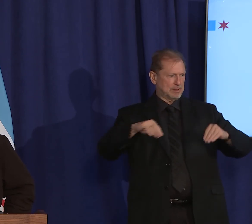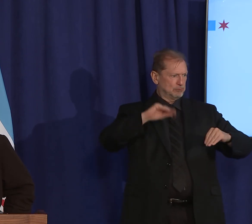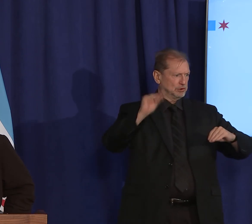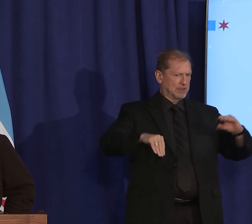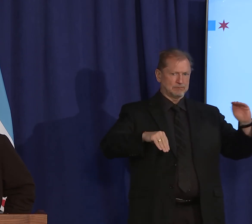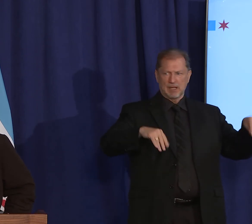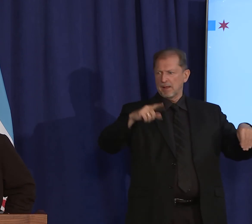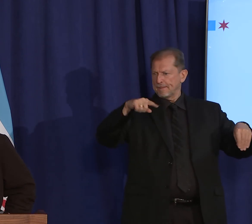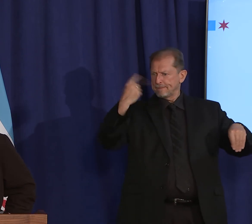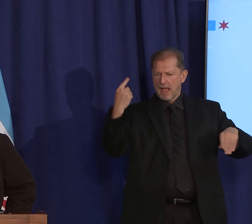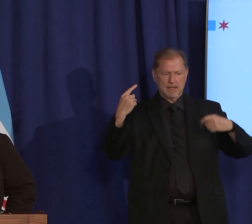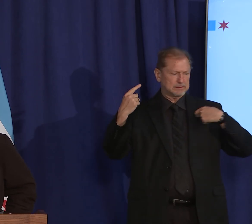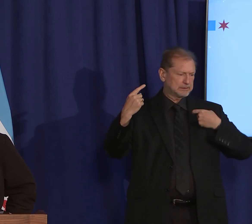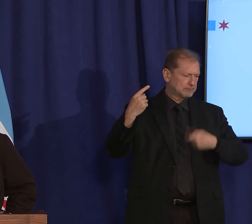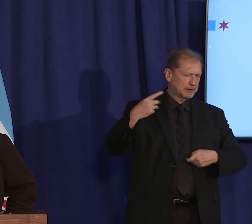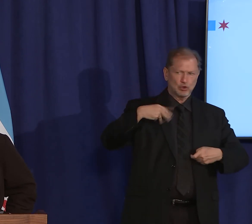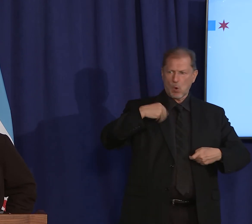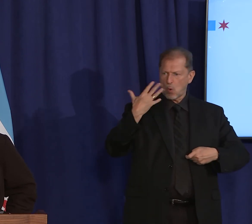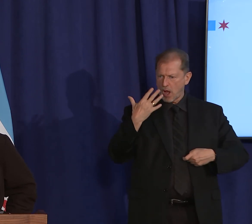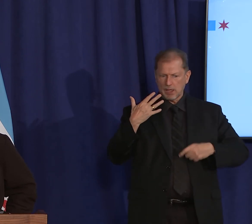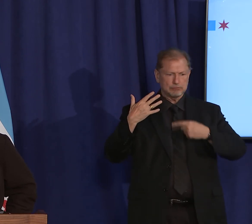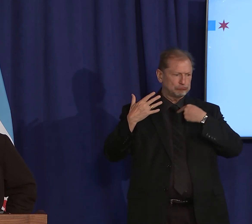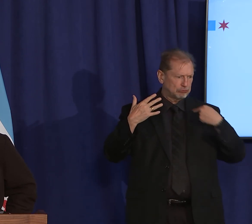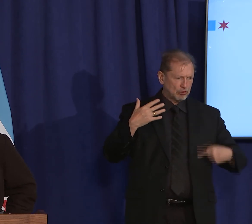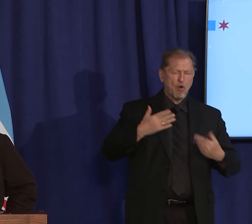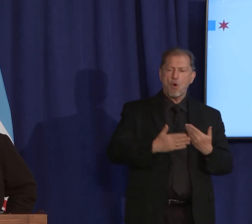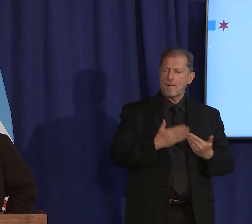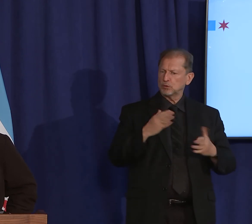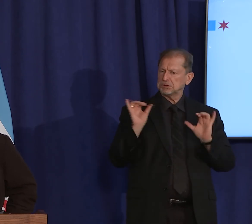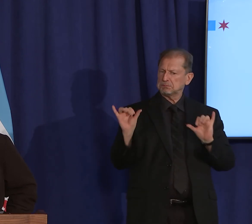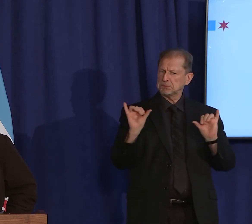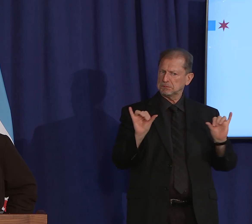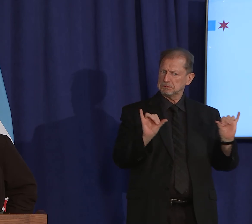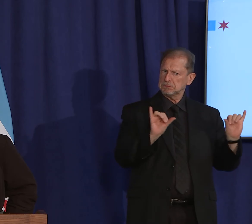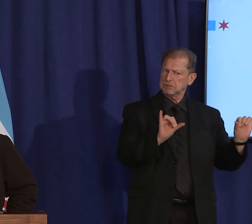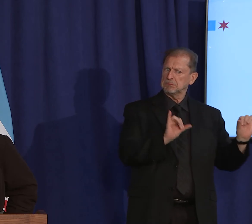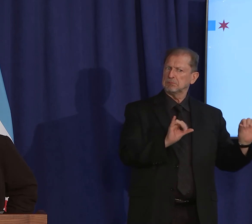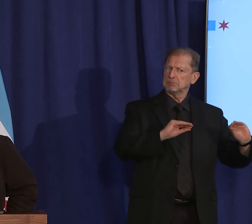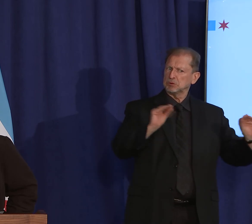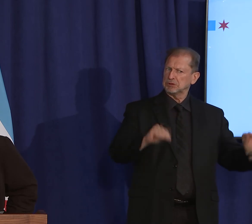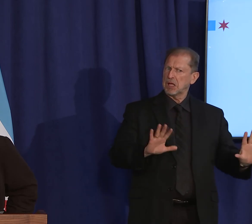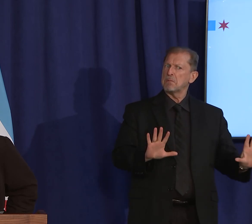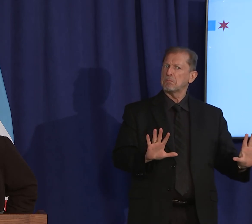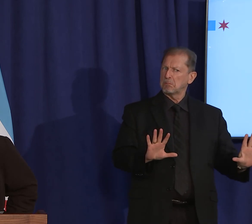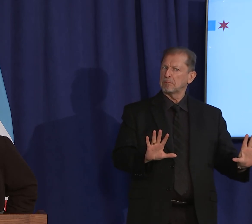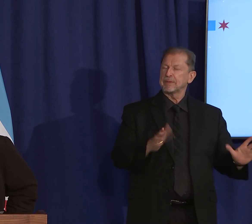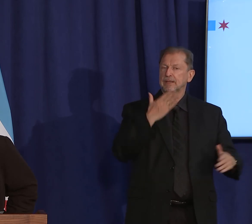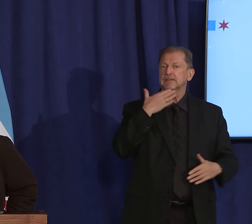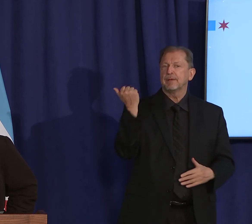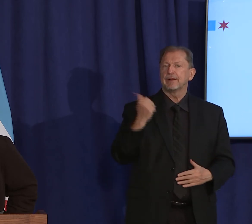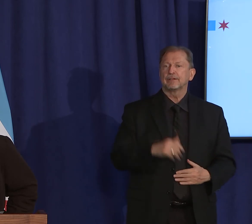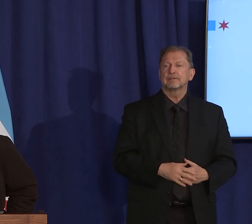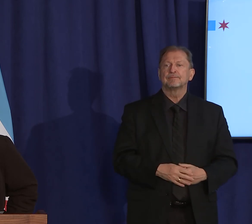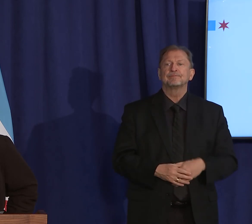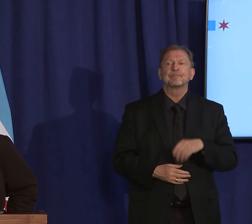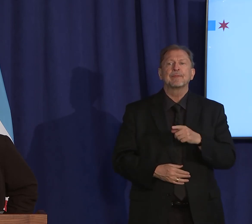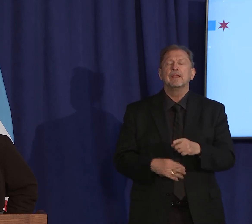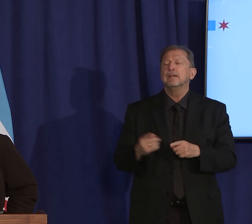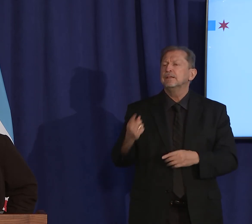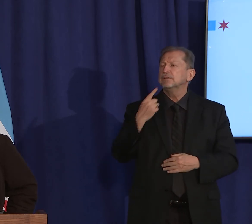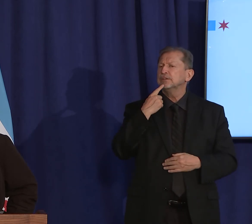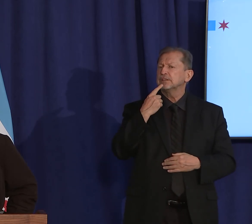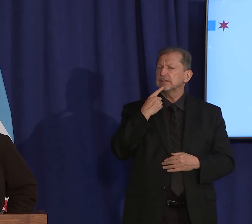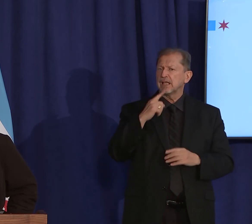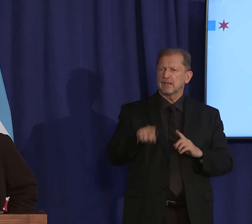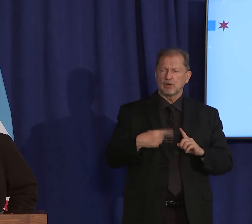want to keep, we want to really hang on to and see that continue. And the last thing you said was that, you know, when COVID is controlled, and I'm just wondering